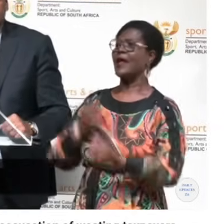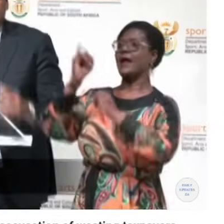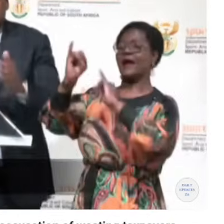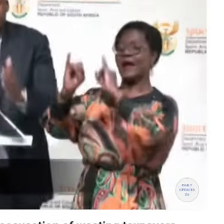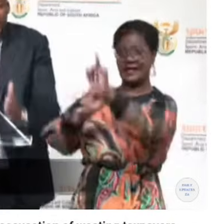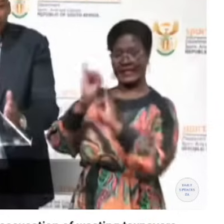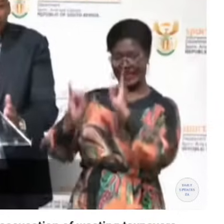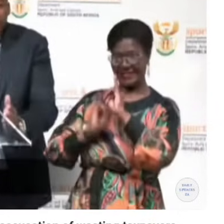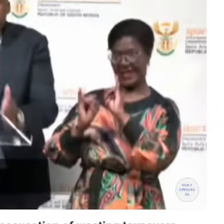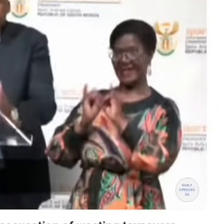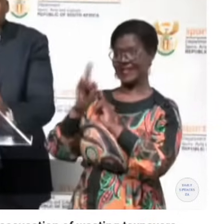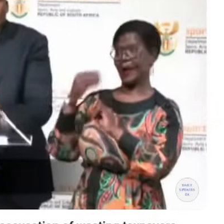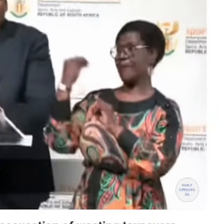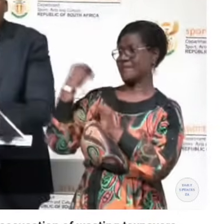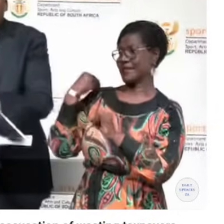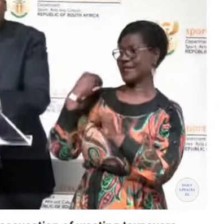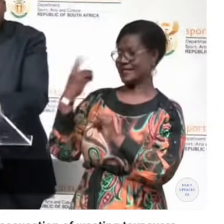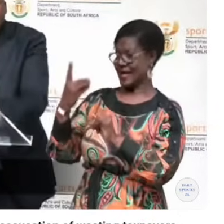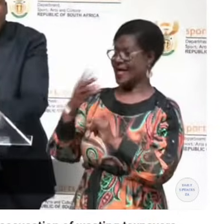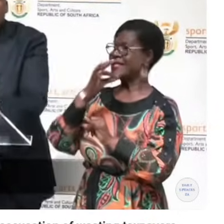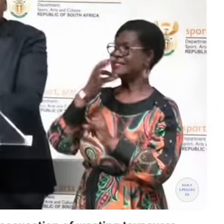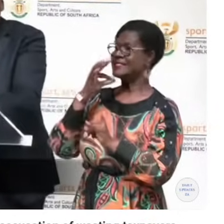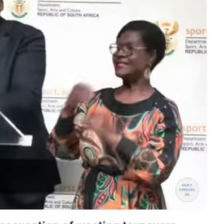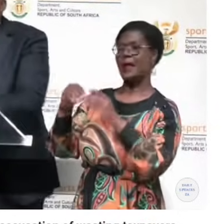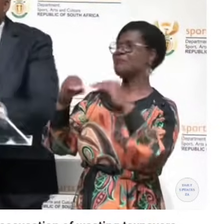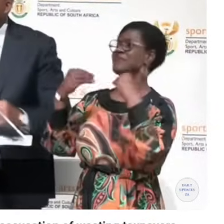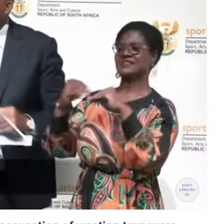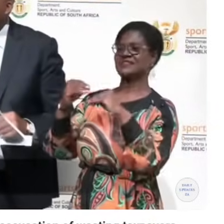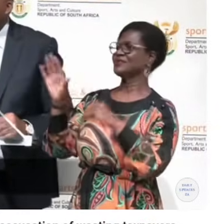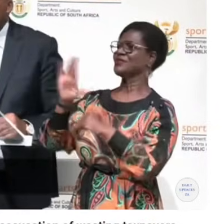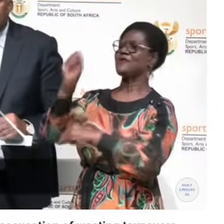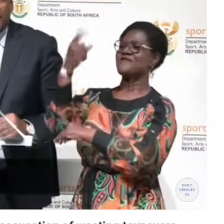Internationally, the ministerial handbook demands of me to fly business and not first class.